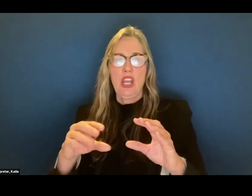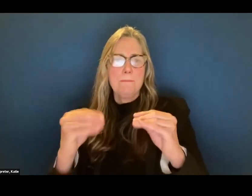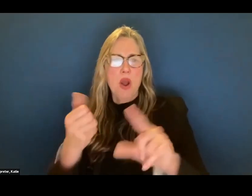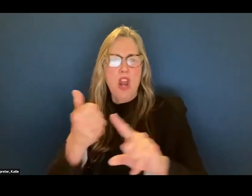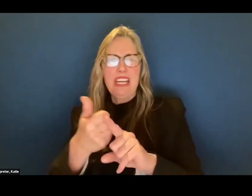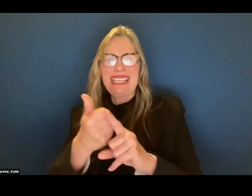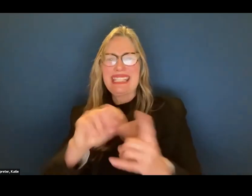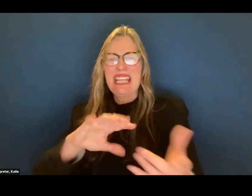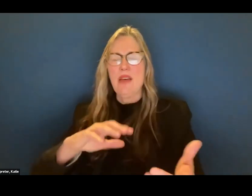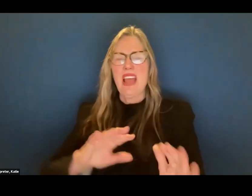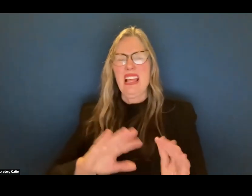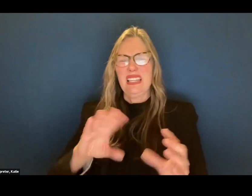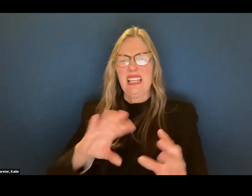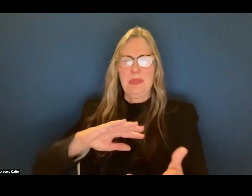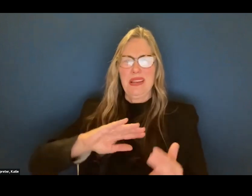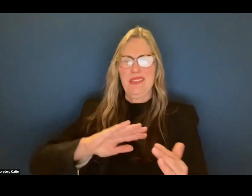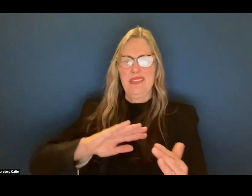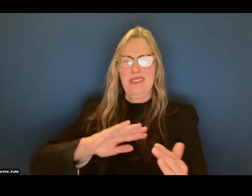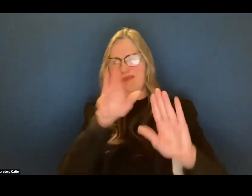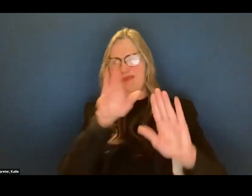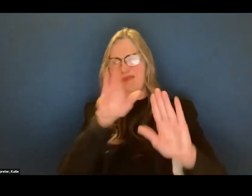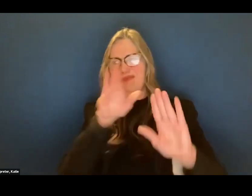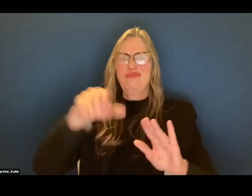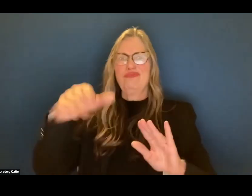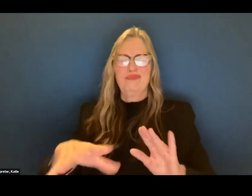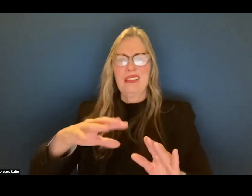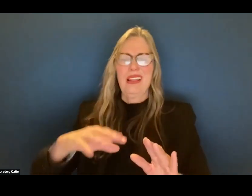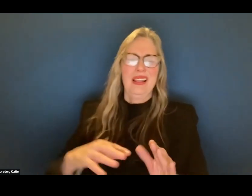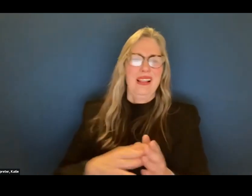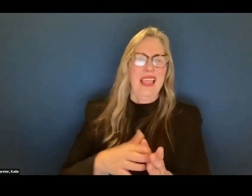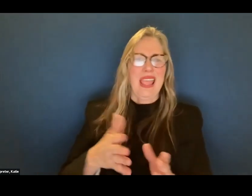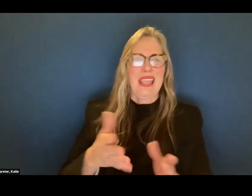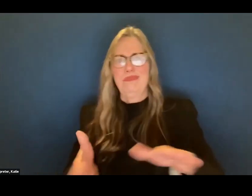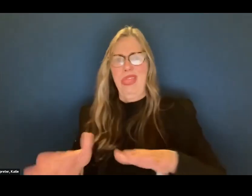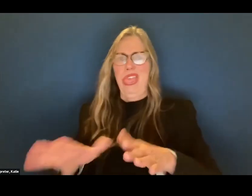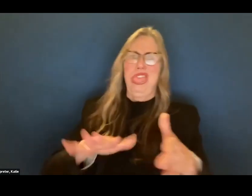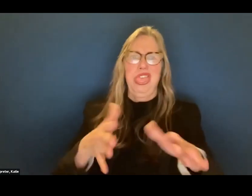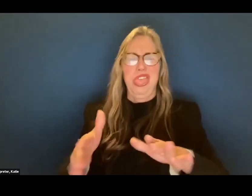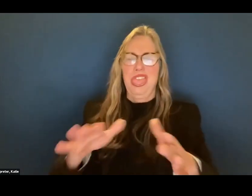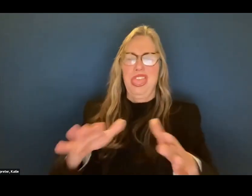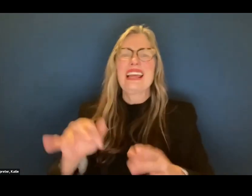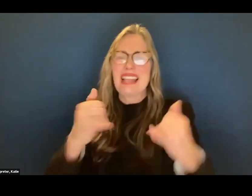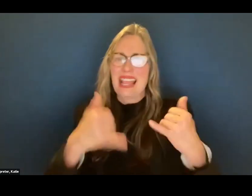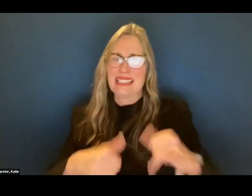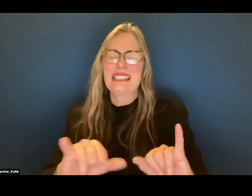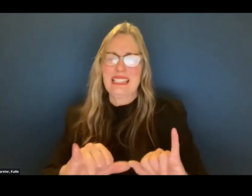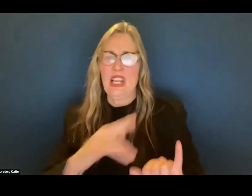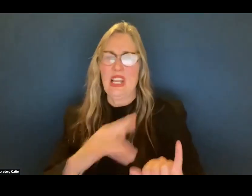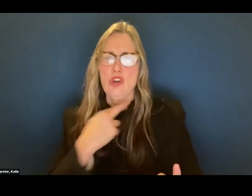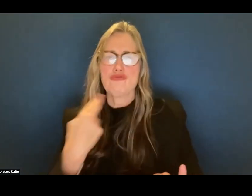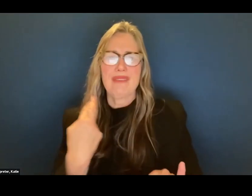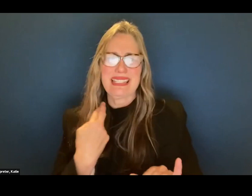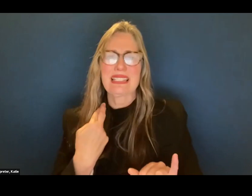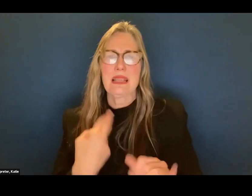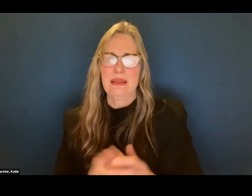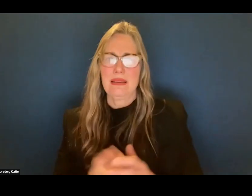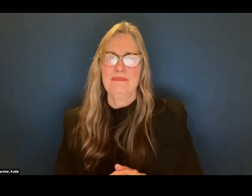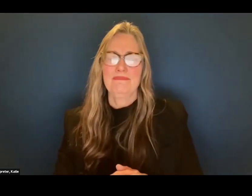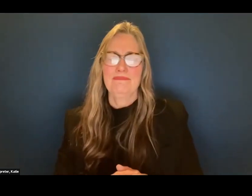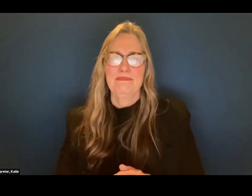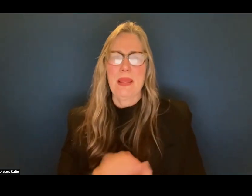a little bit of a recession risk. So all that going on is our mixed bag for our state. Next slide,